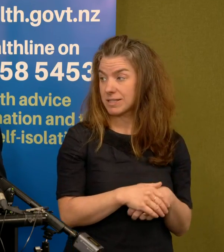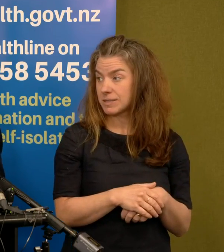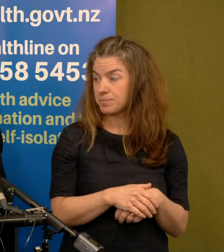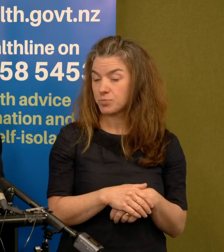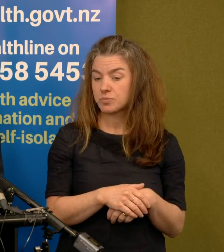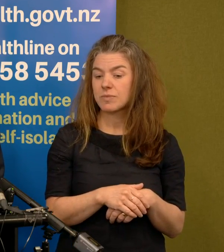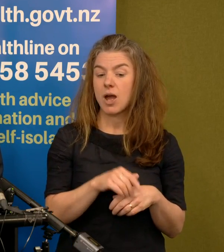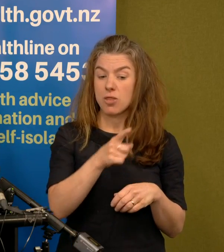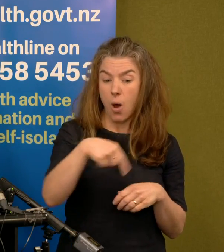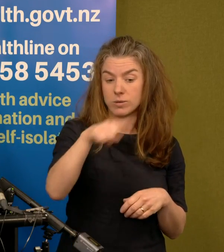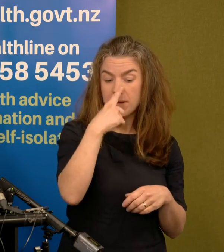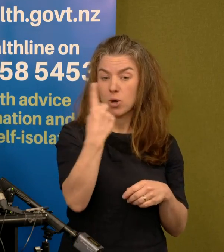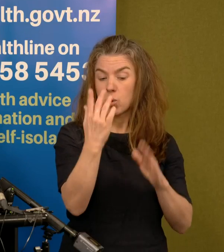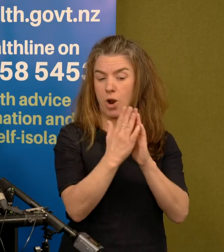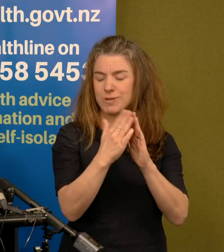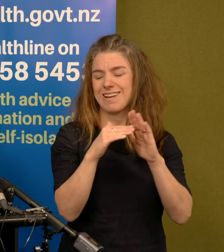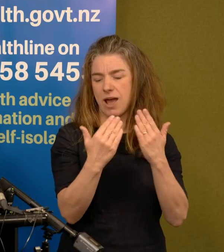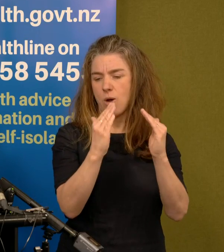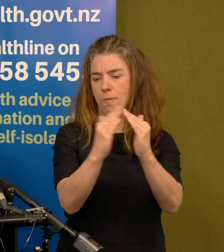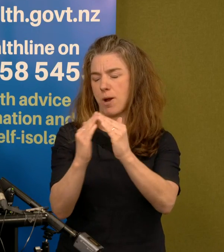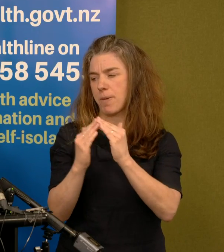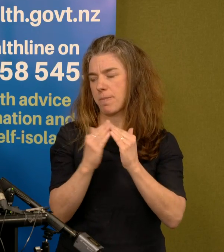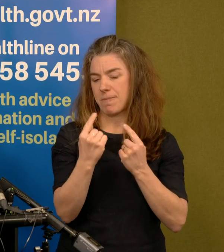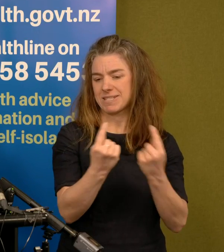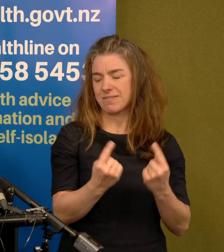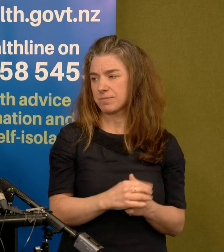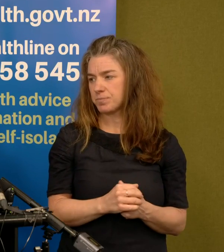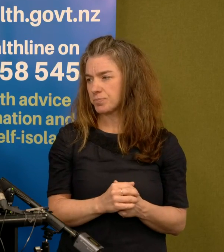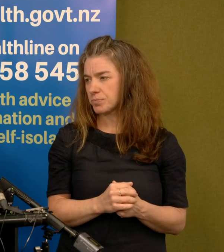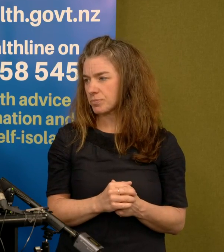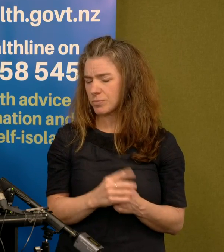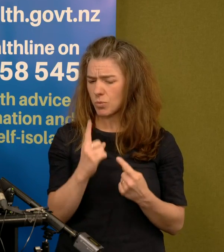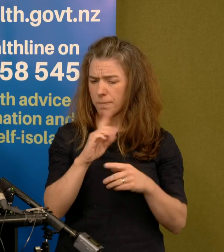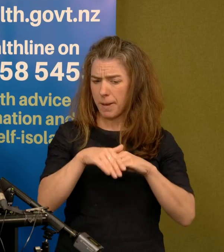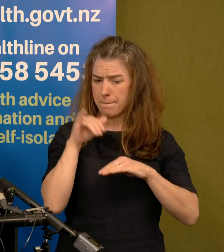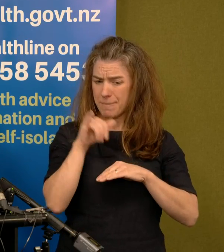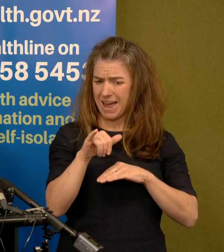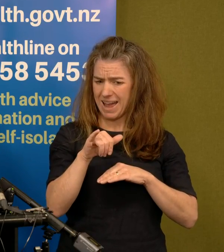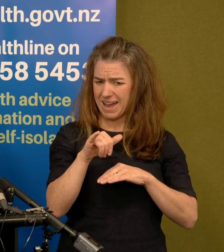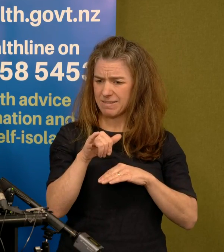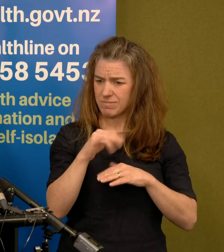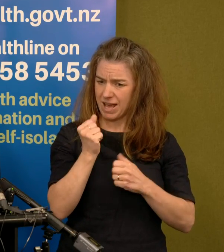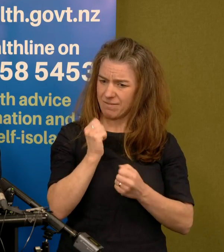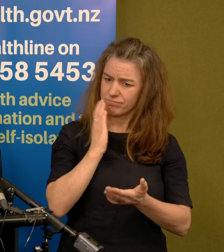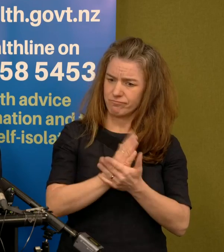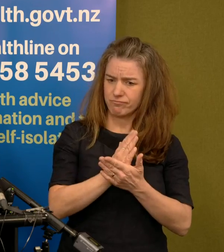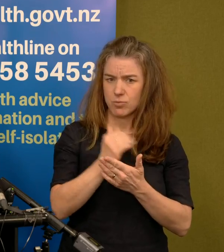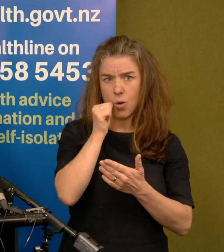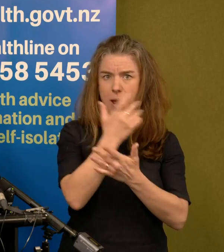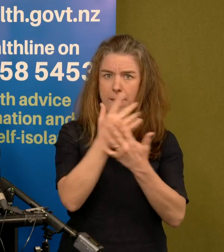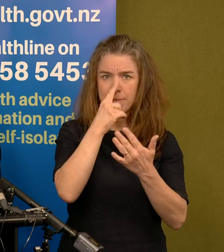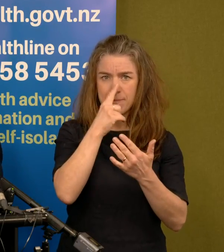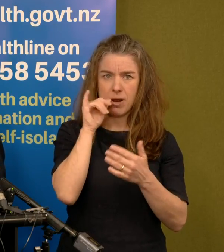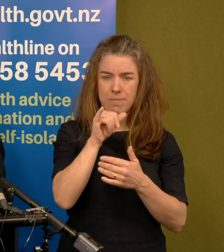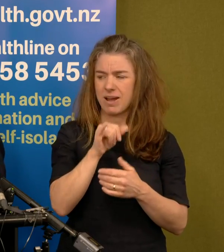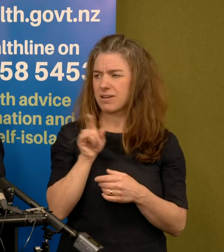and have gone into self-isolation. And then obviously there's firm numbers from planes. Yes, in terms of the so